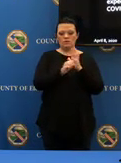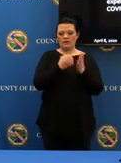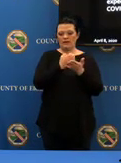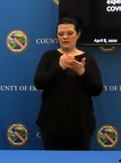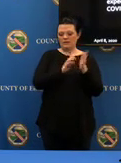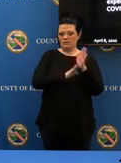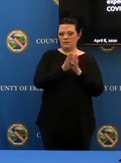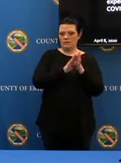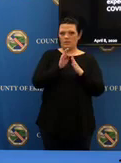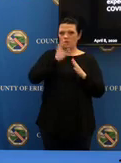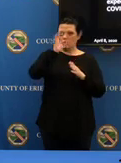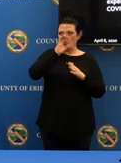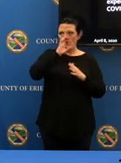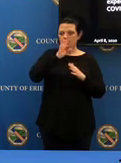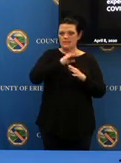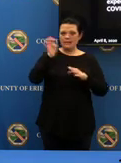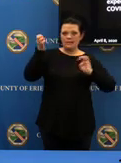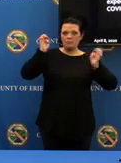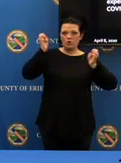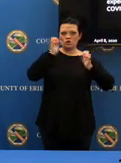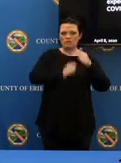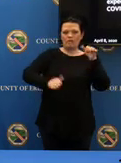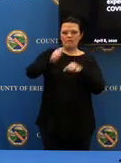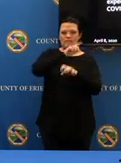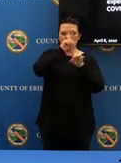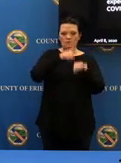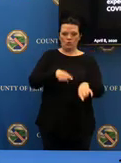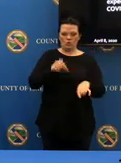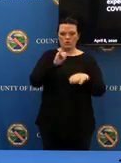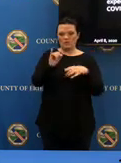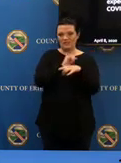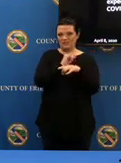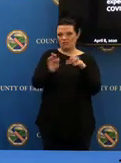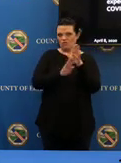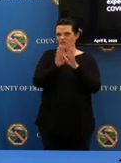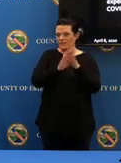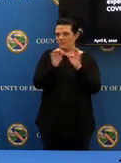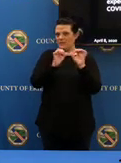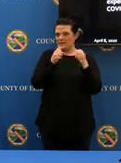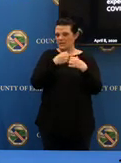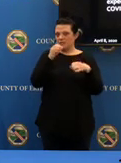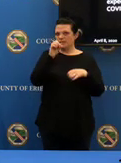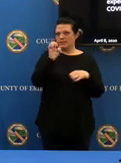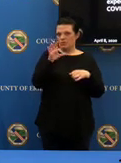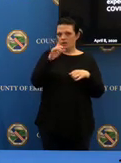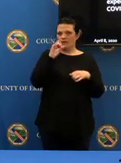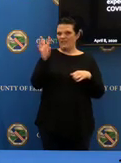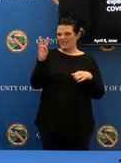seek emergency executive order so that the industrial development agencies in Erie County, and there are